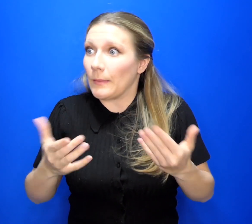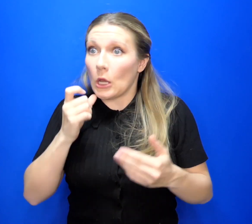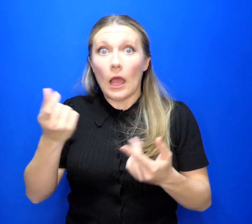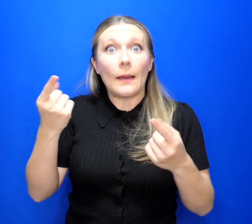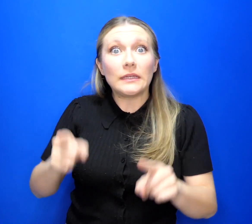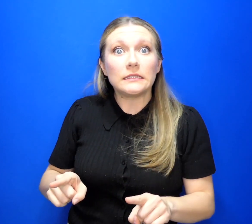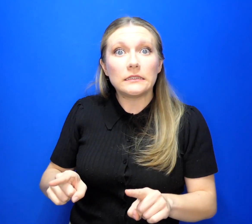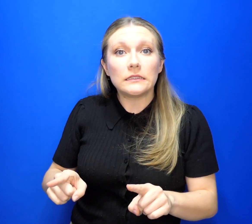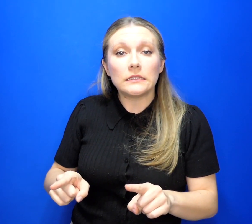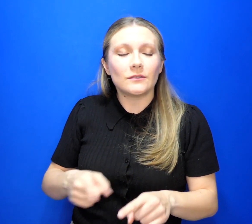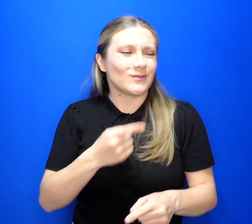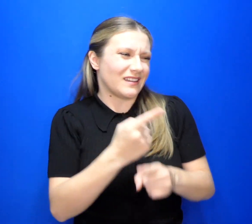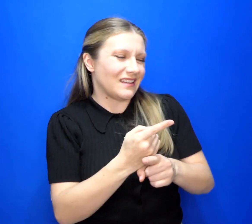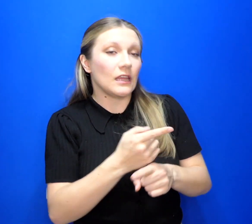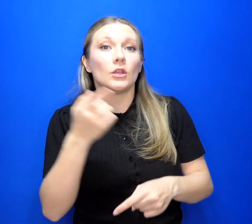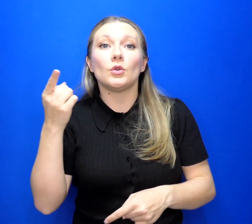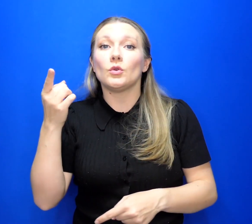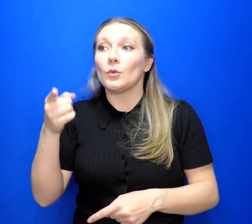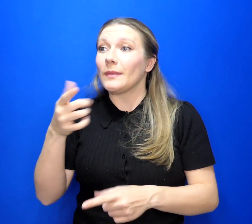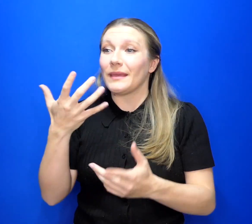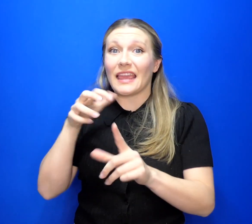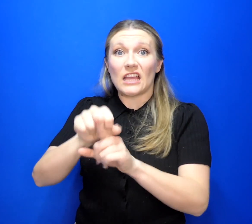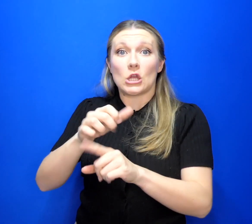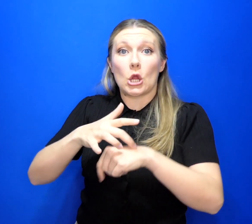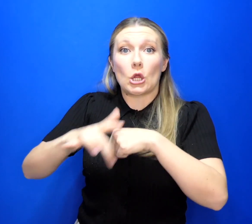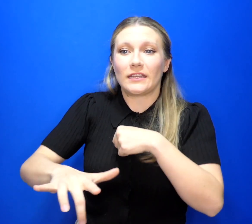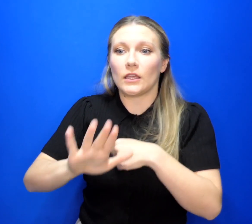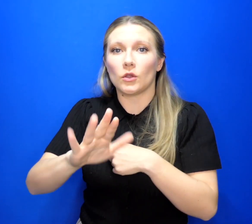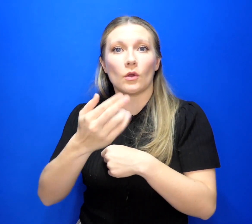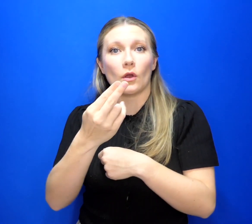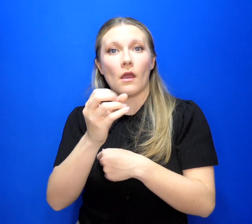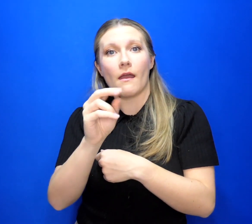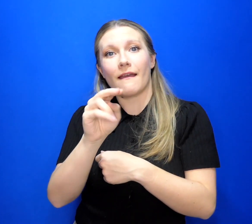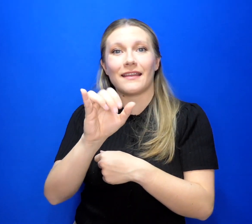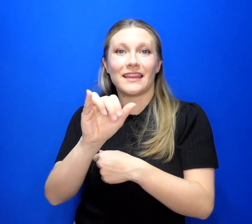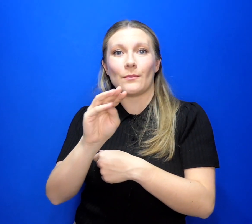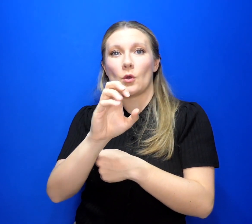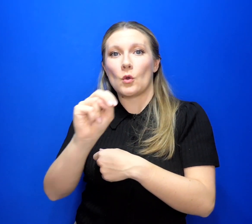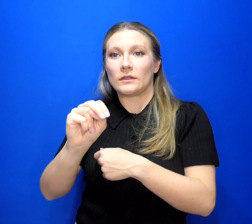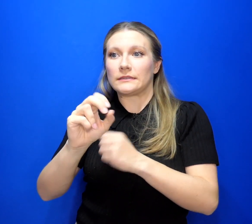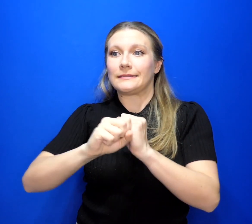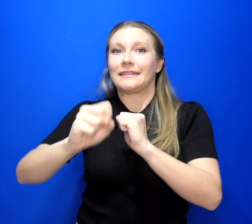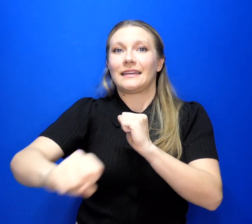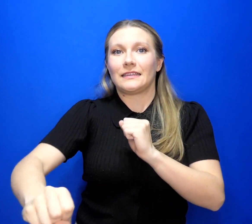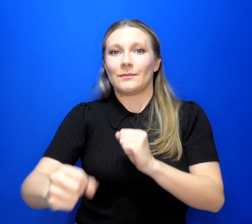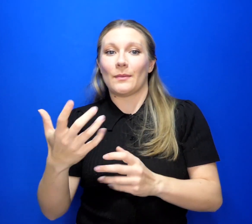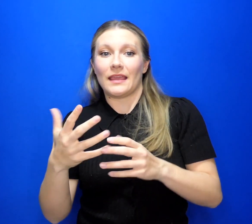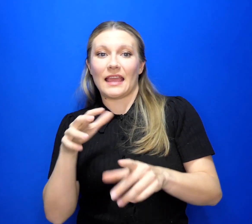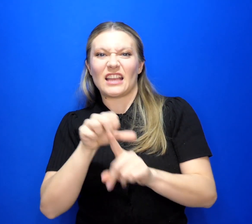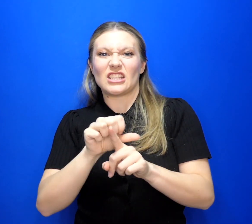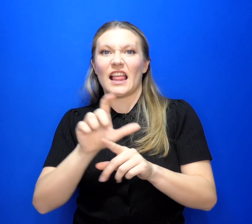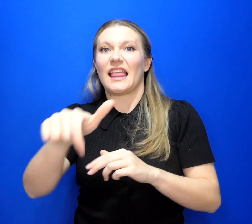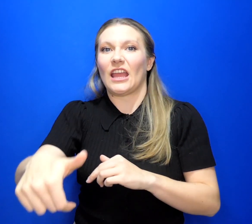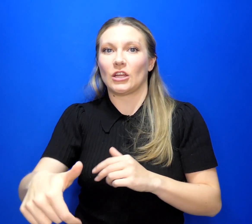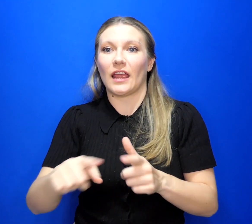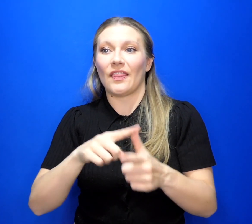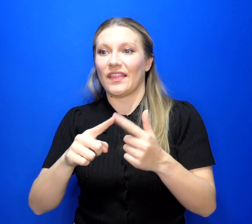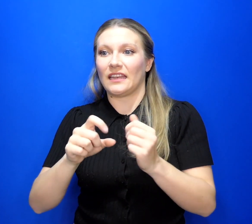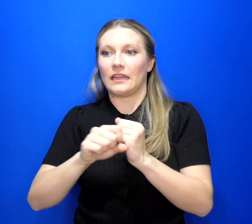Correct. You might catch diabetes very early, and then your honeymoon might be longer. You might catch it later. It might be shorter, and